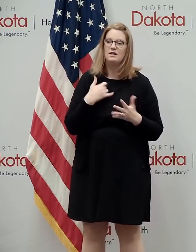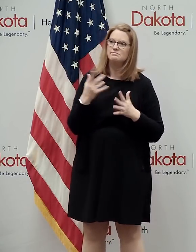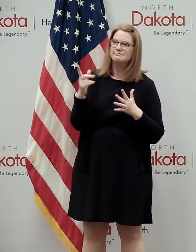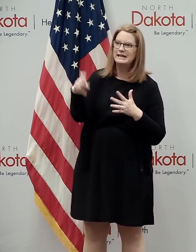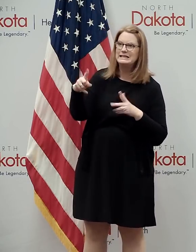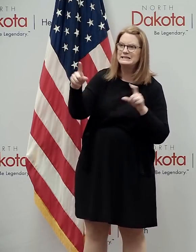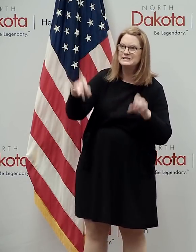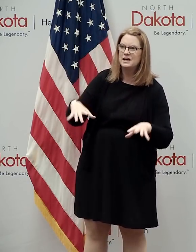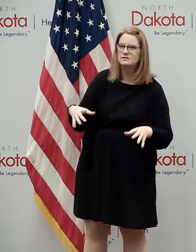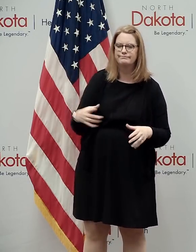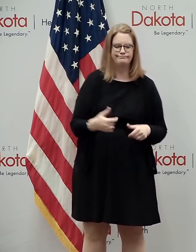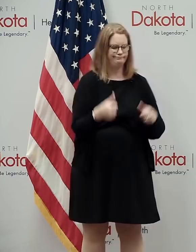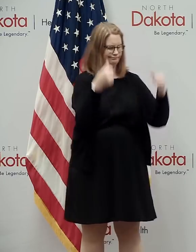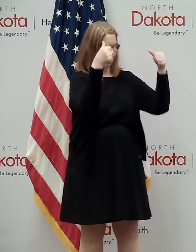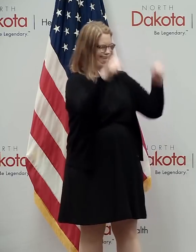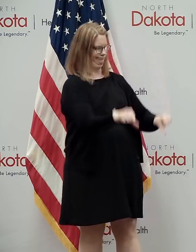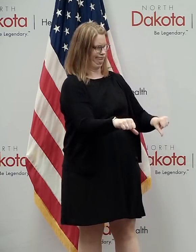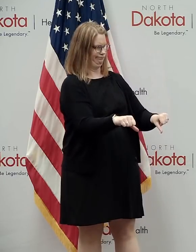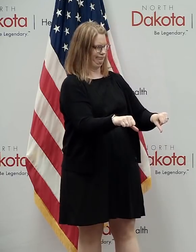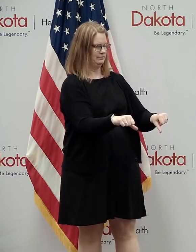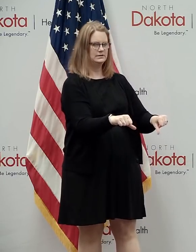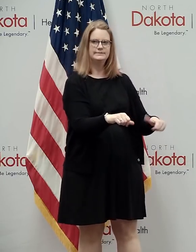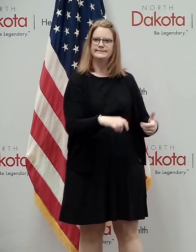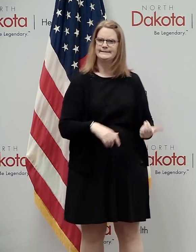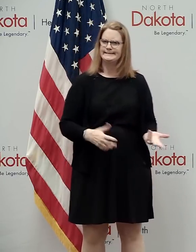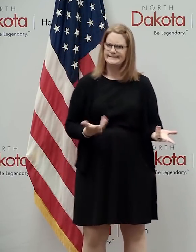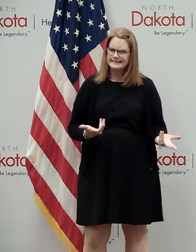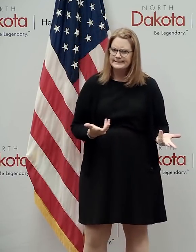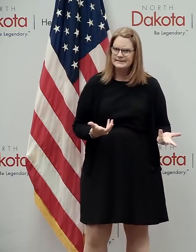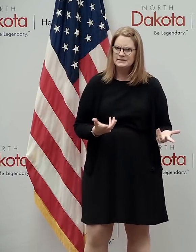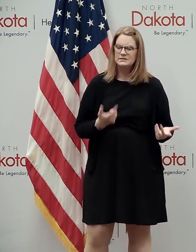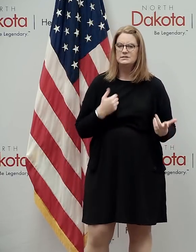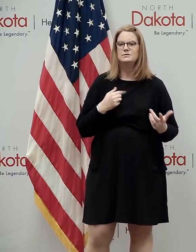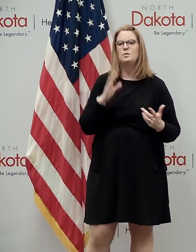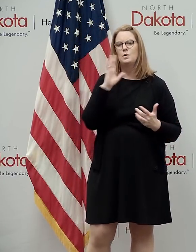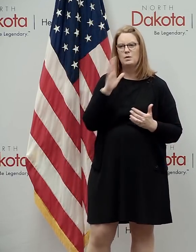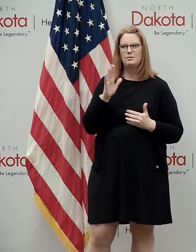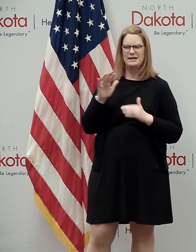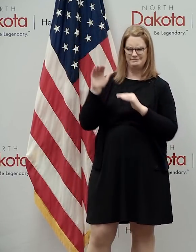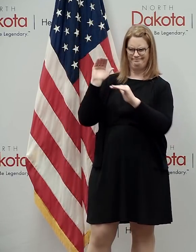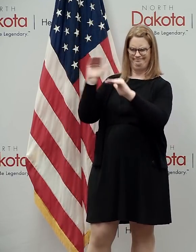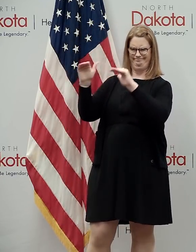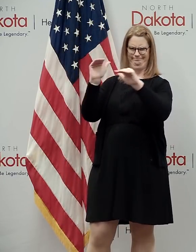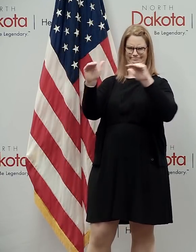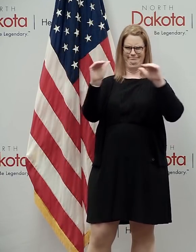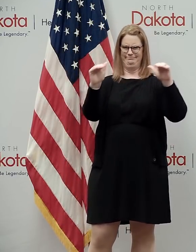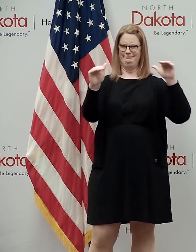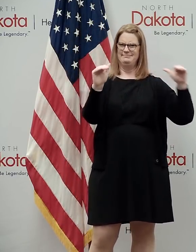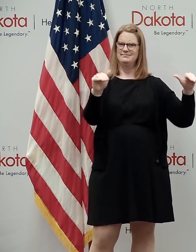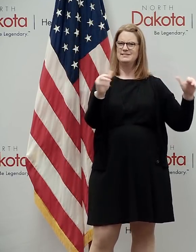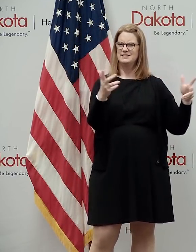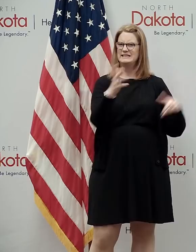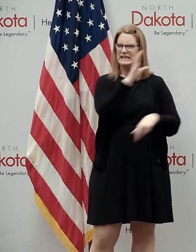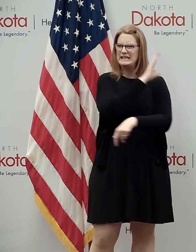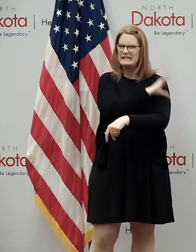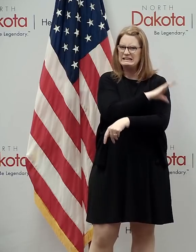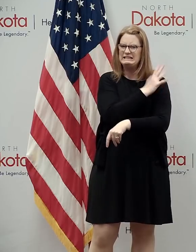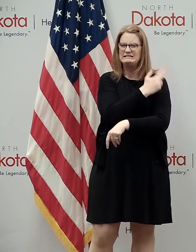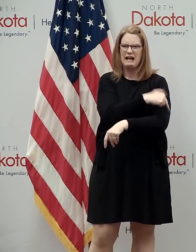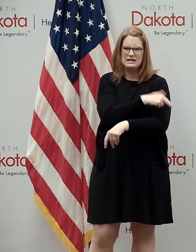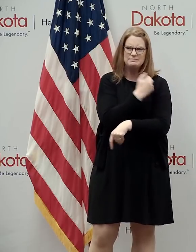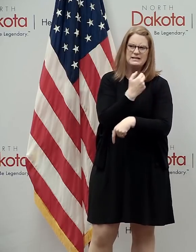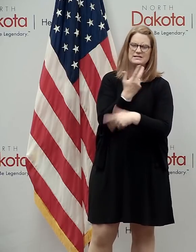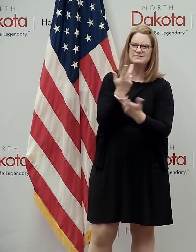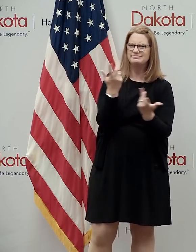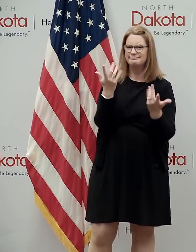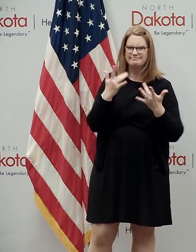testing. And so we're going to be reaching out systematically to all of the healthcare providers in the state to find